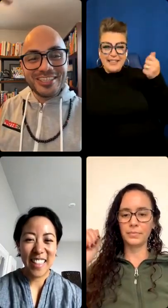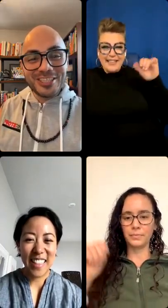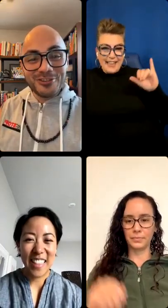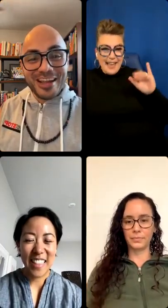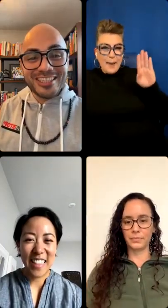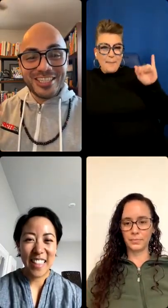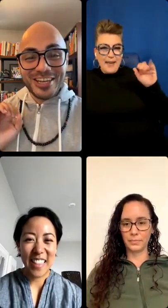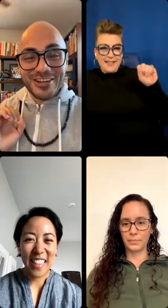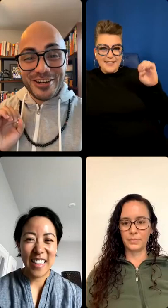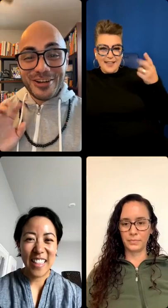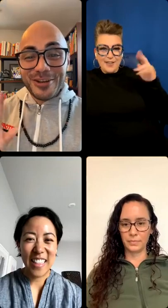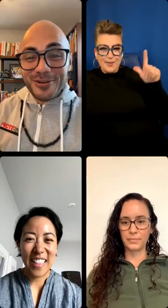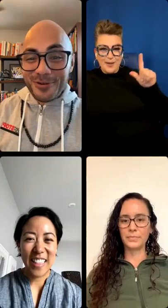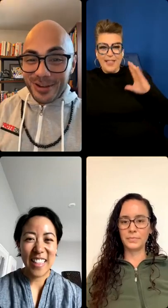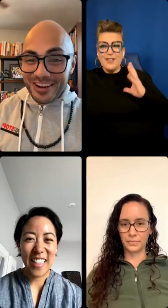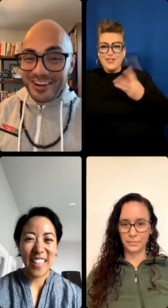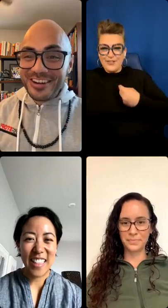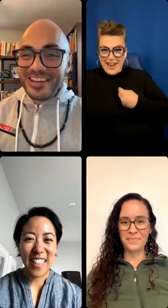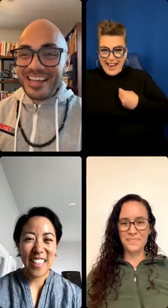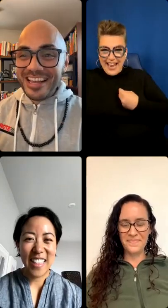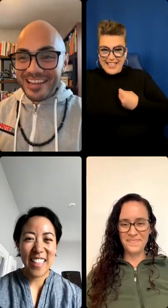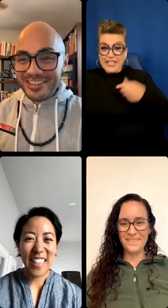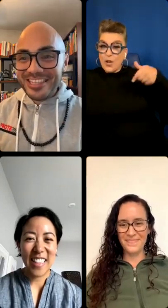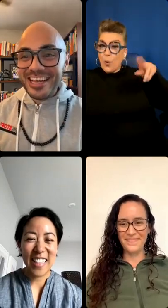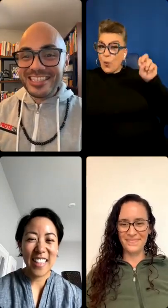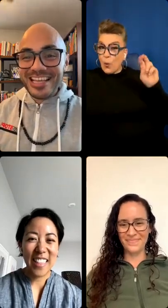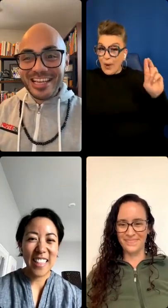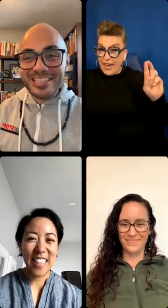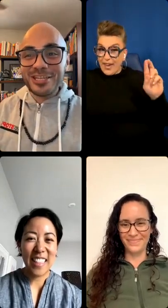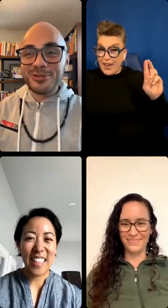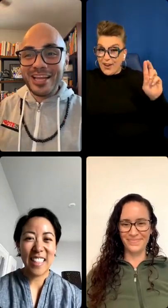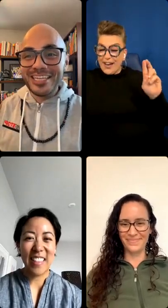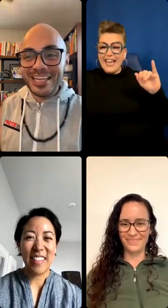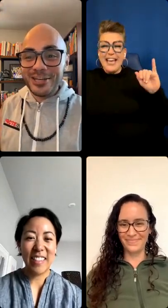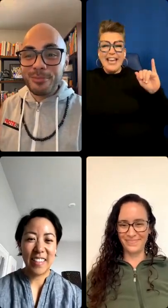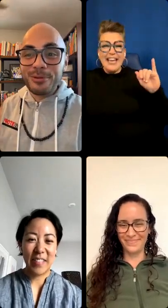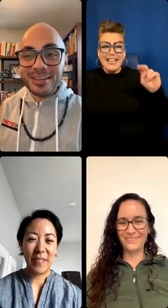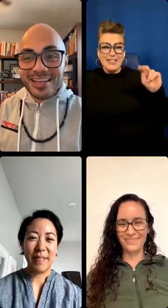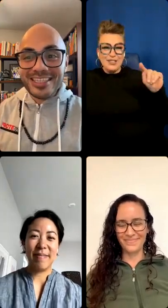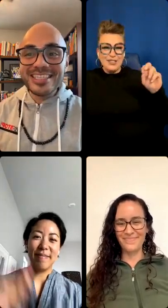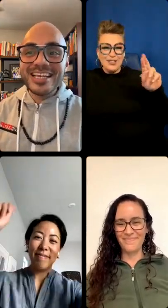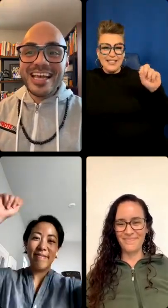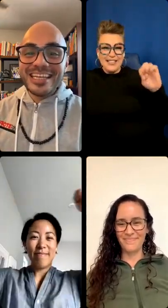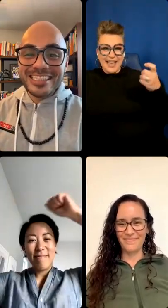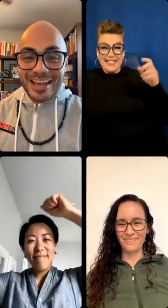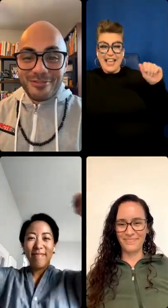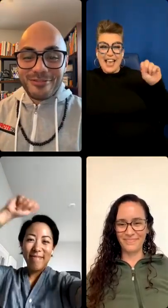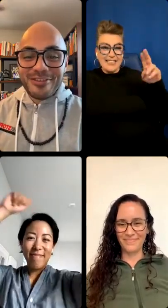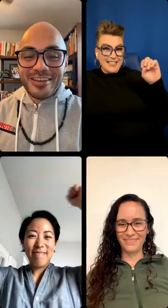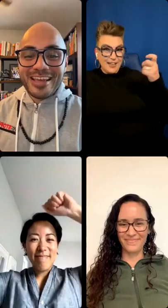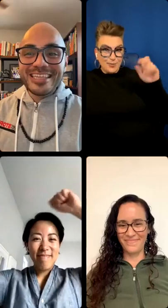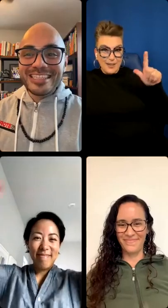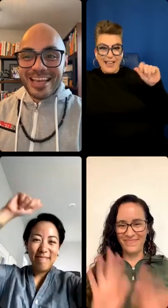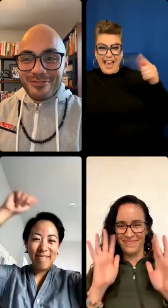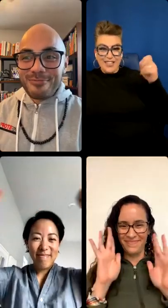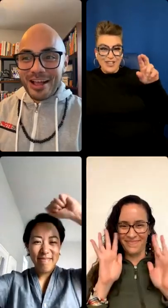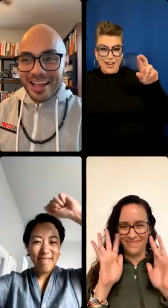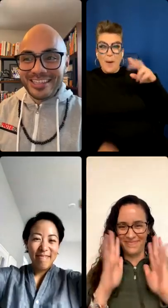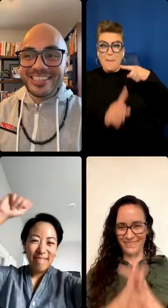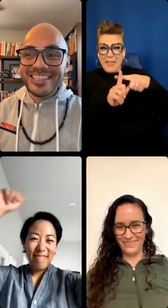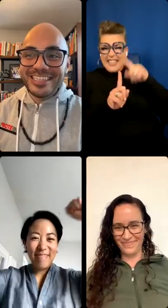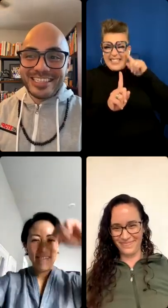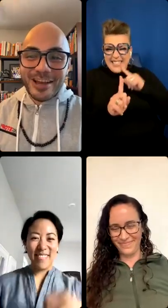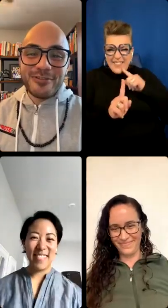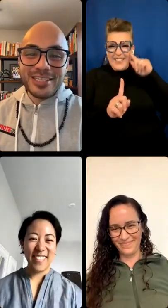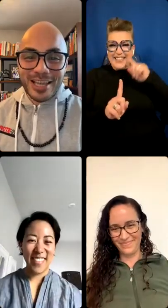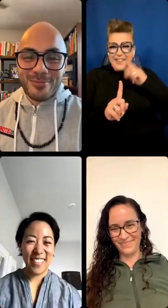bisexual, transgender, queer, intersex, asexual, and agender, plus deaf,